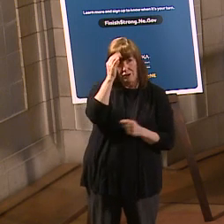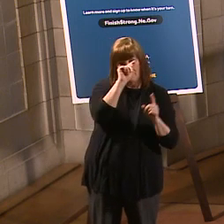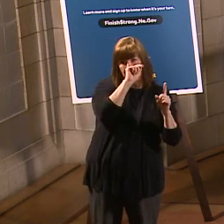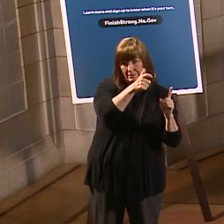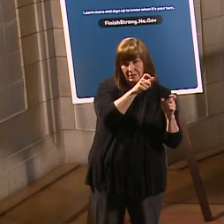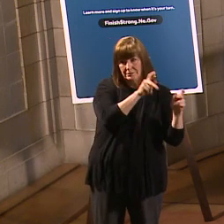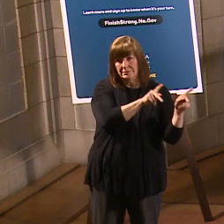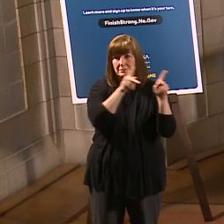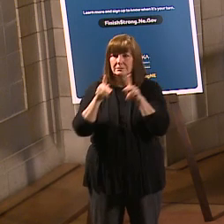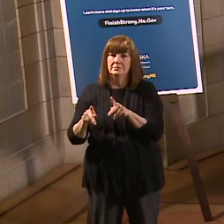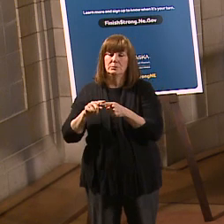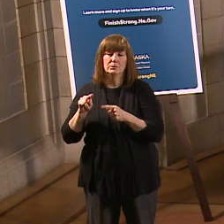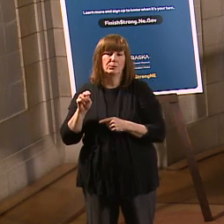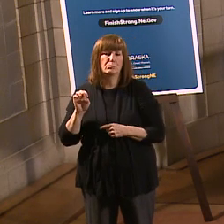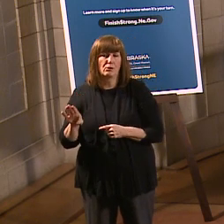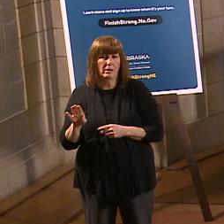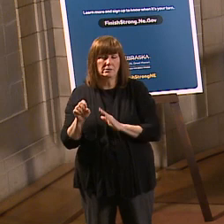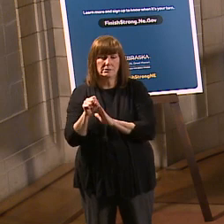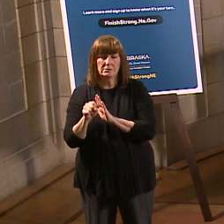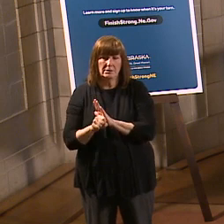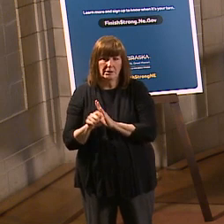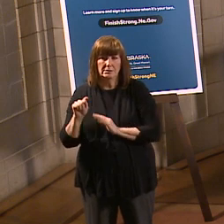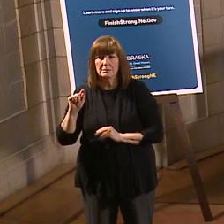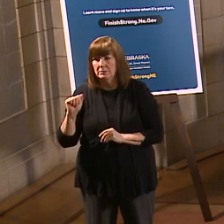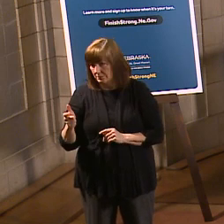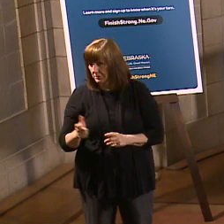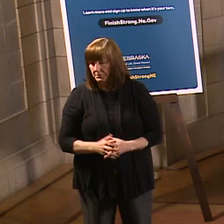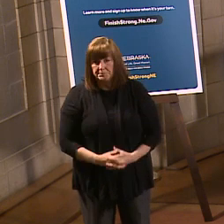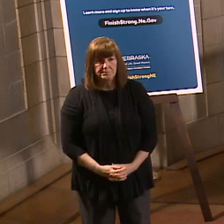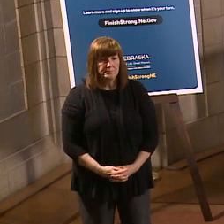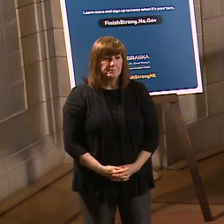Nebraska process for Nebraska state income taxes.